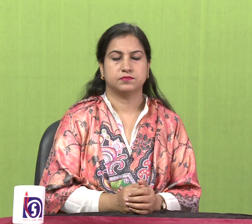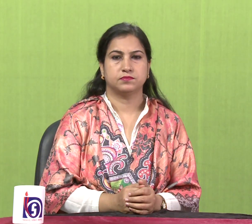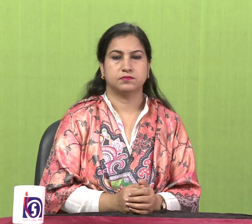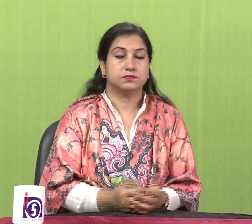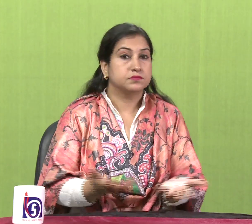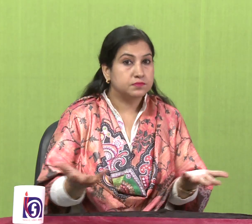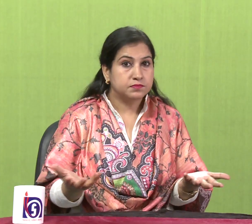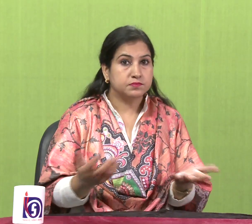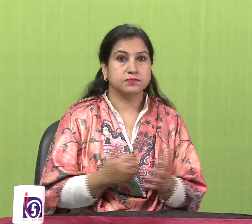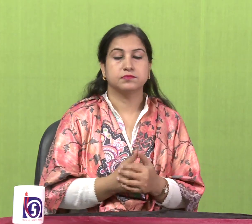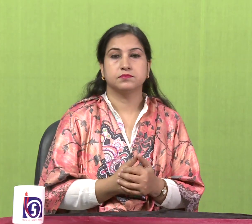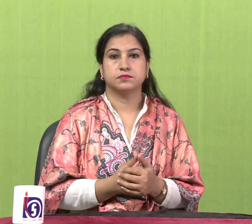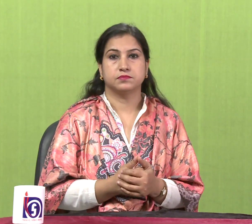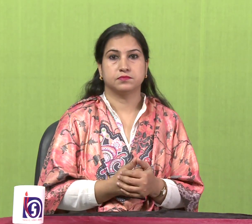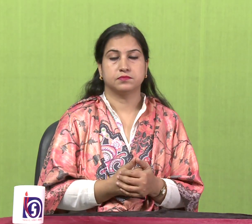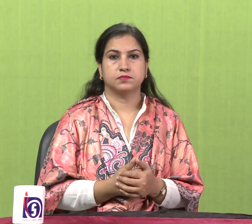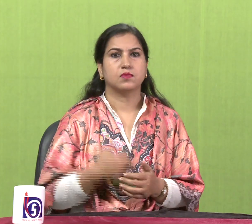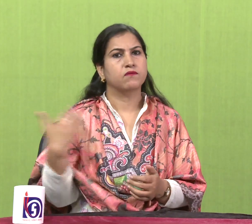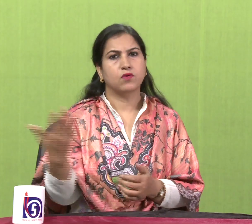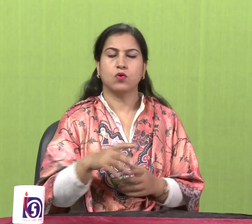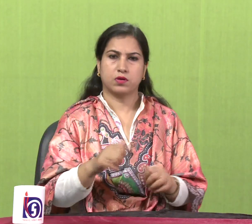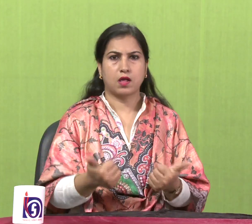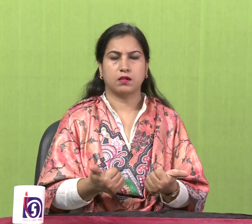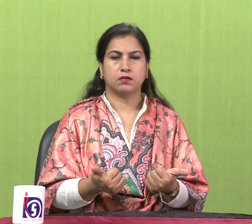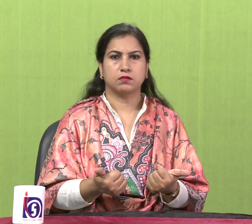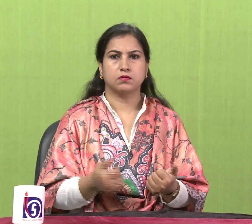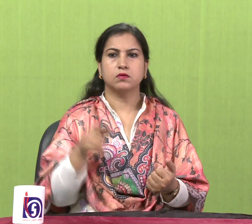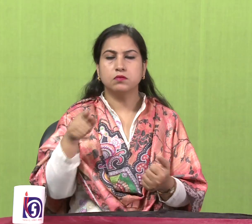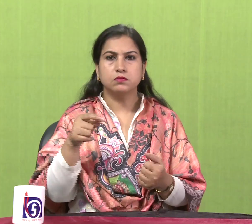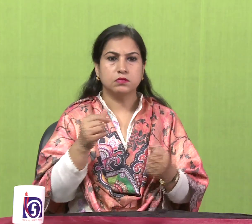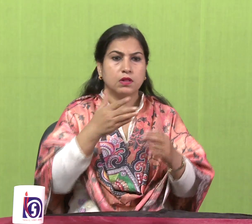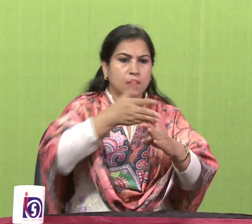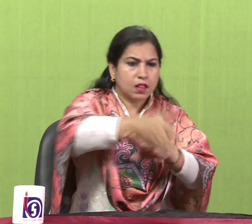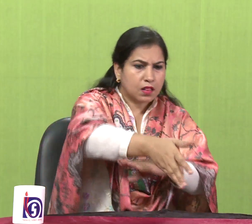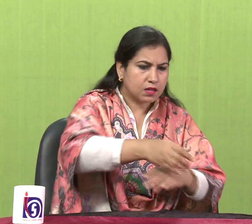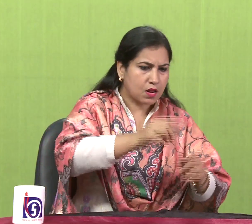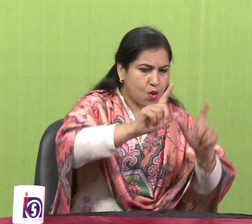However, we can decrease their effect by proper management.